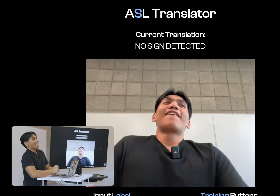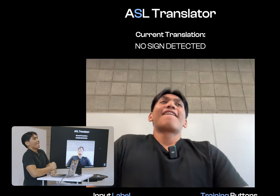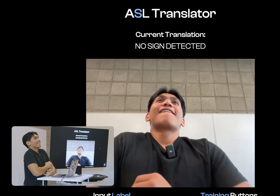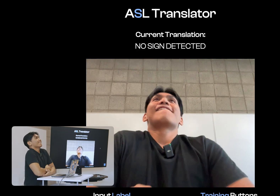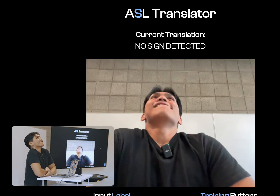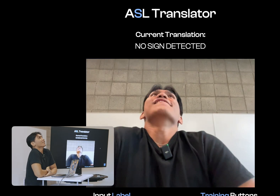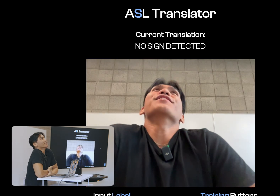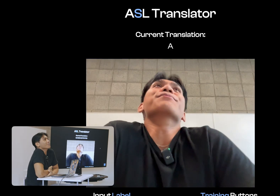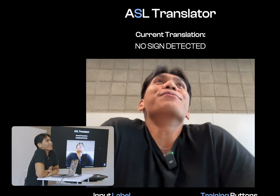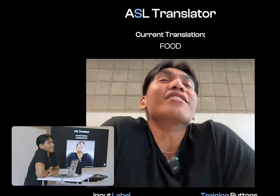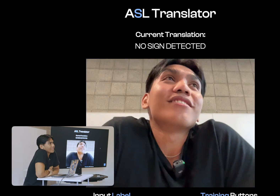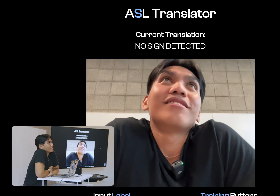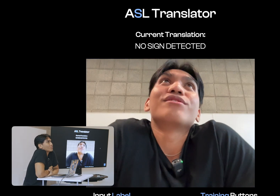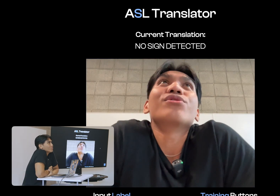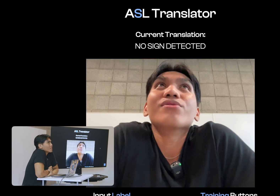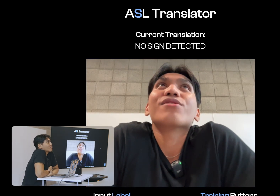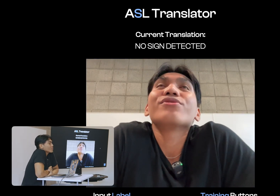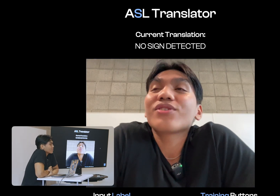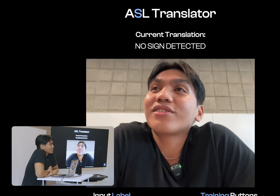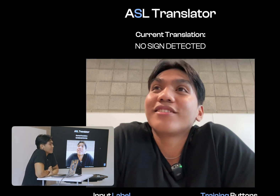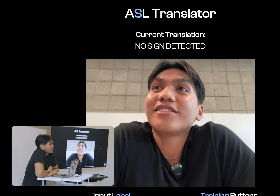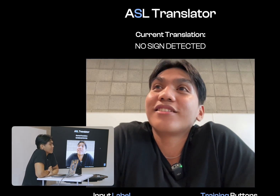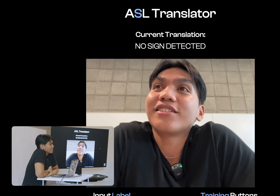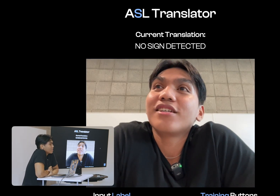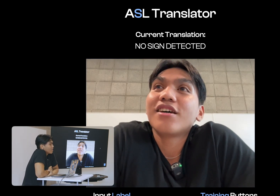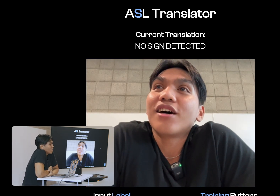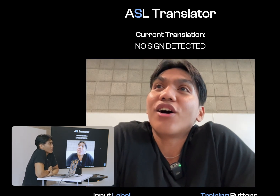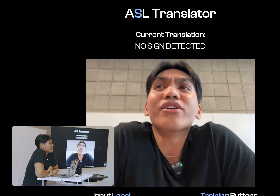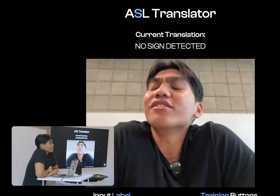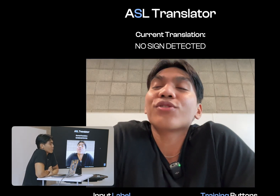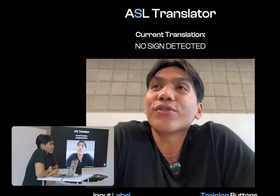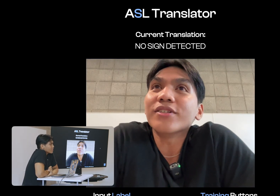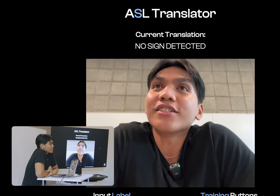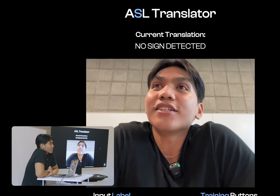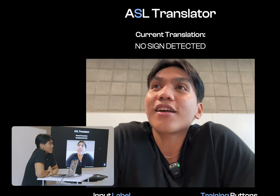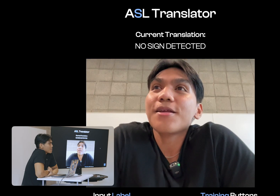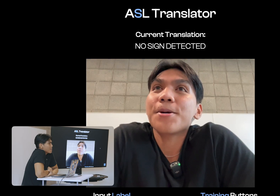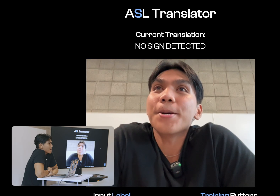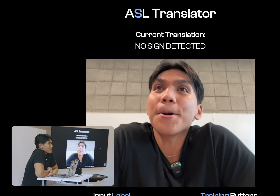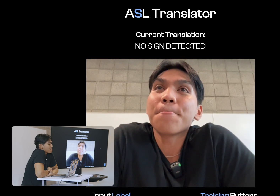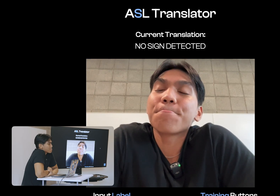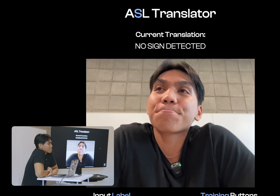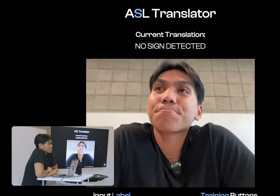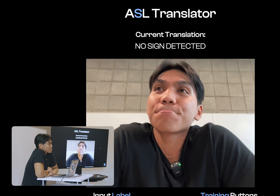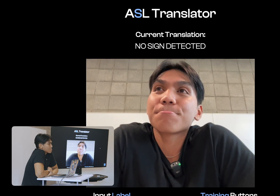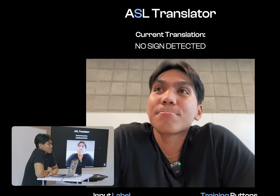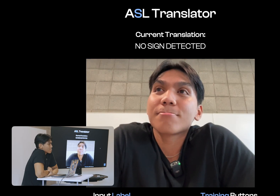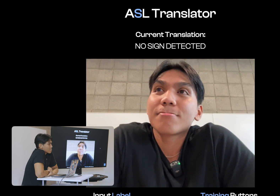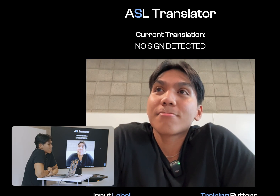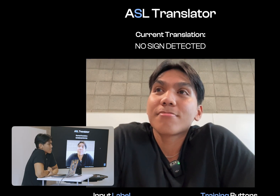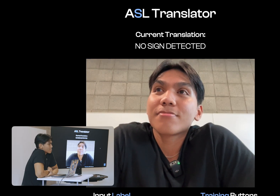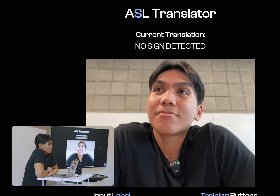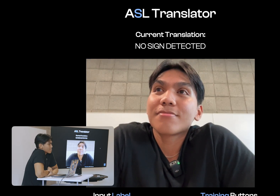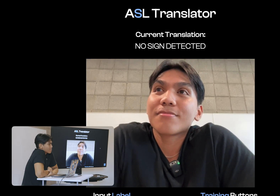get training done alone? Maybe 2 hours. A day or in general? Oh, in total. Yeah, Just dedicated, just